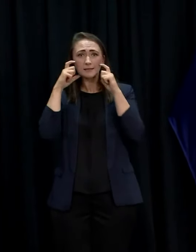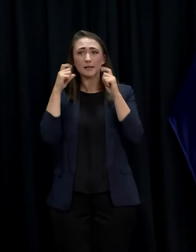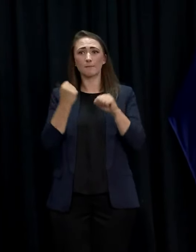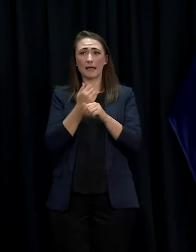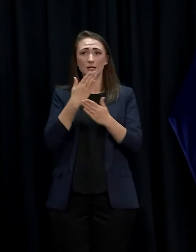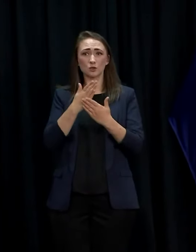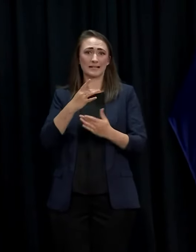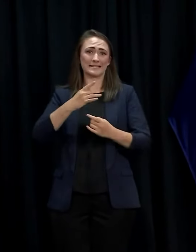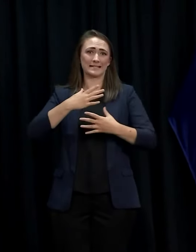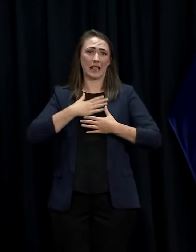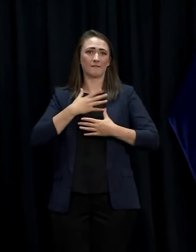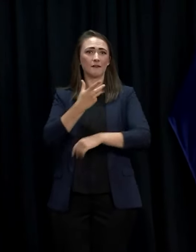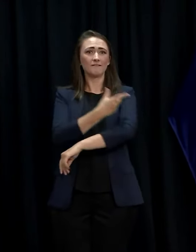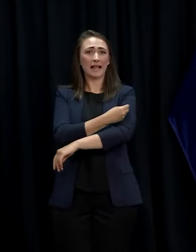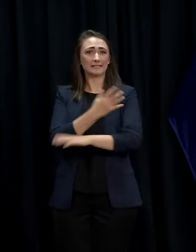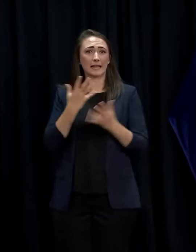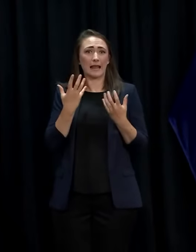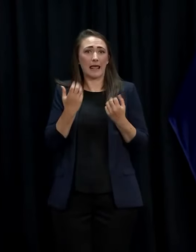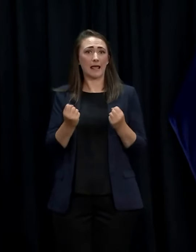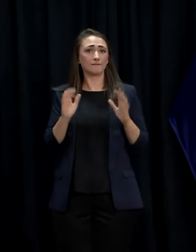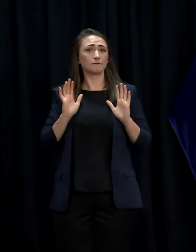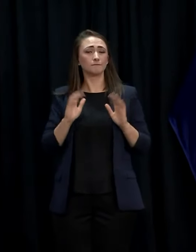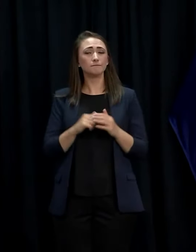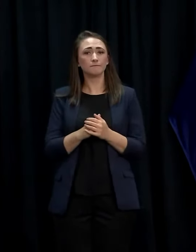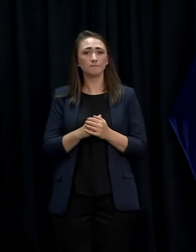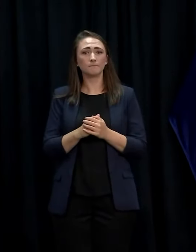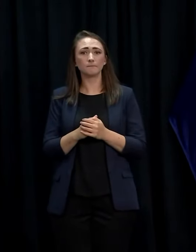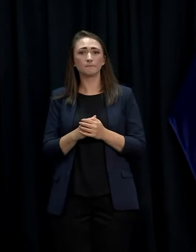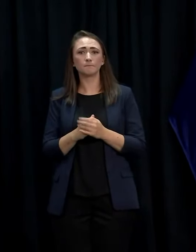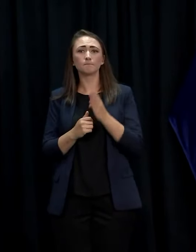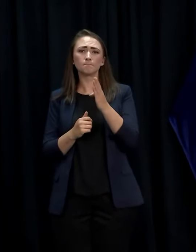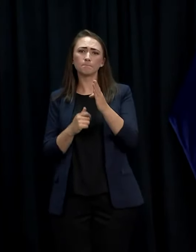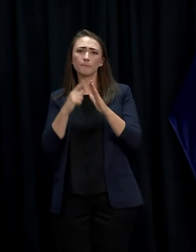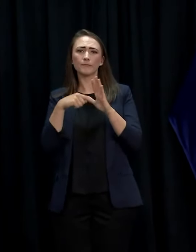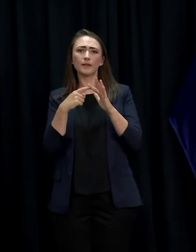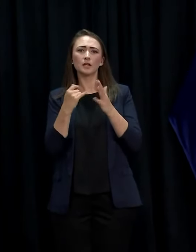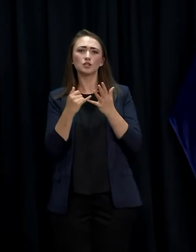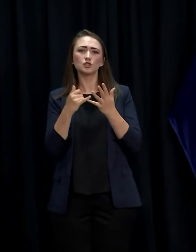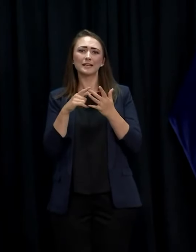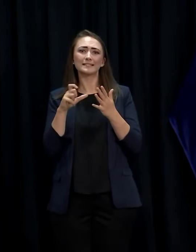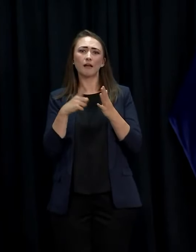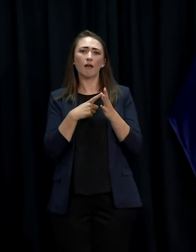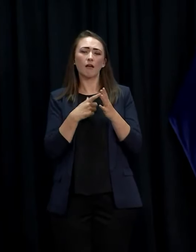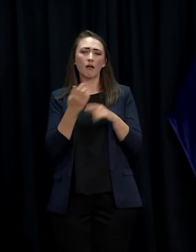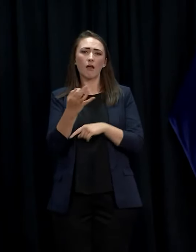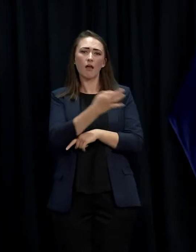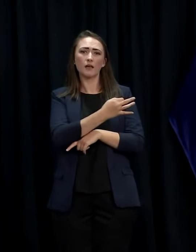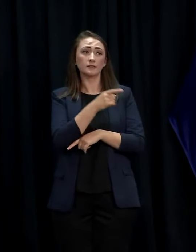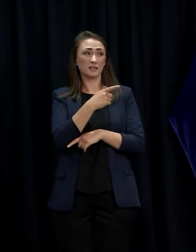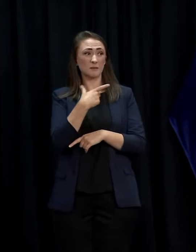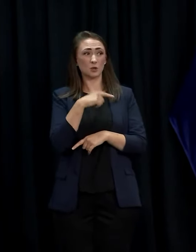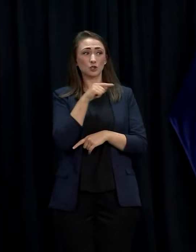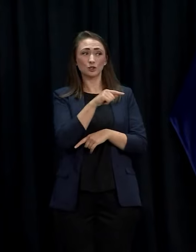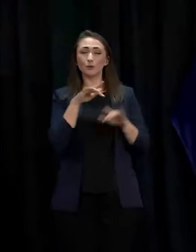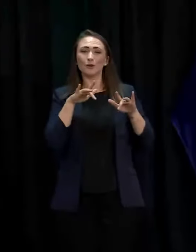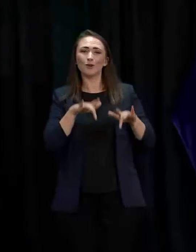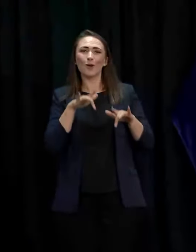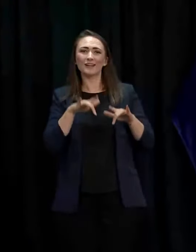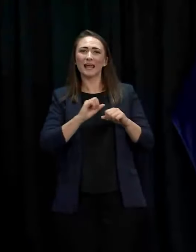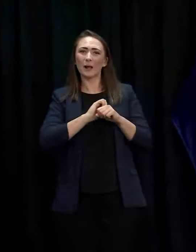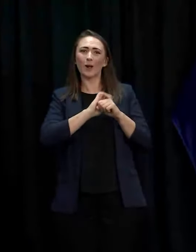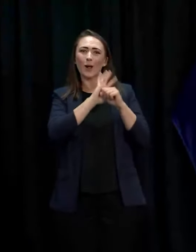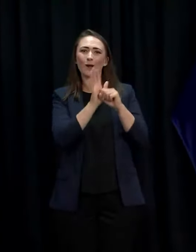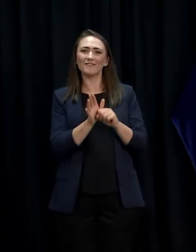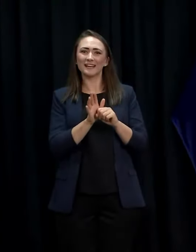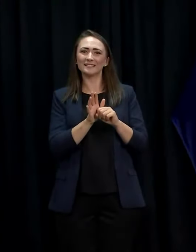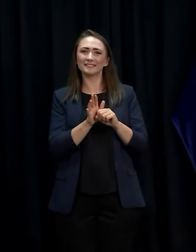myself so that I'm safe. Do you feel differently about it just because, my understanding, you haven't had COVID-19 yet, and lots of us,